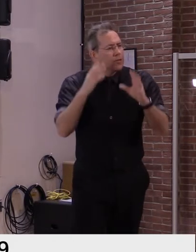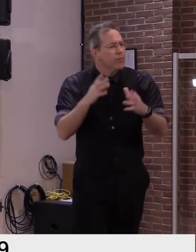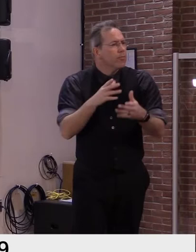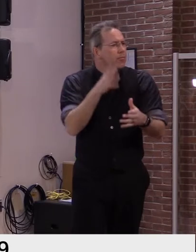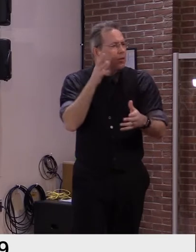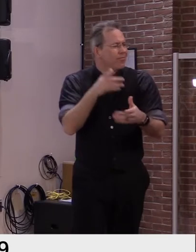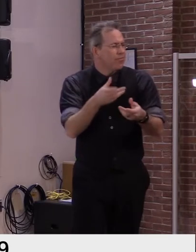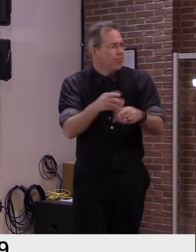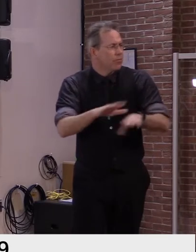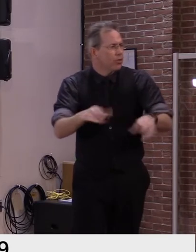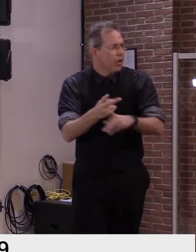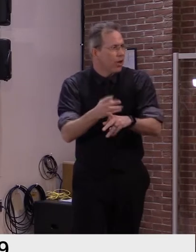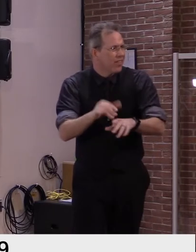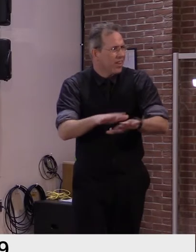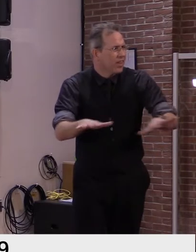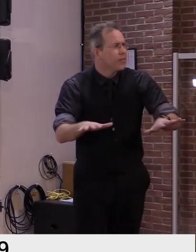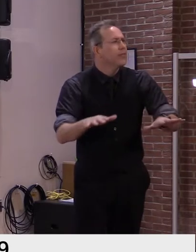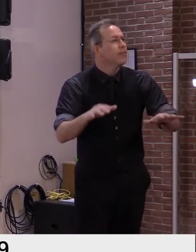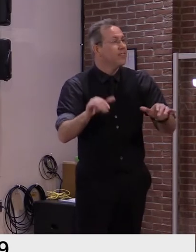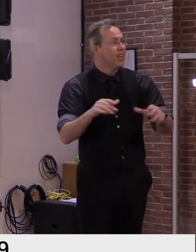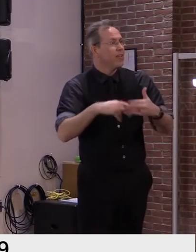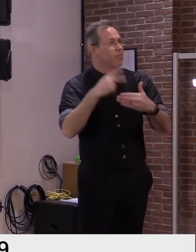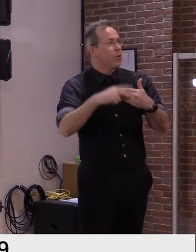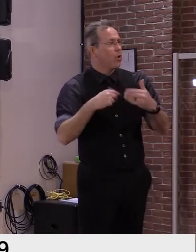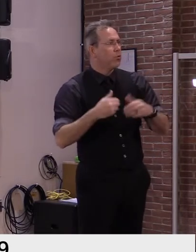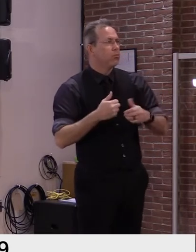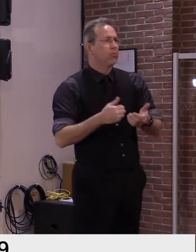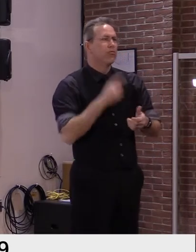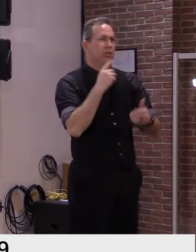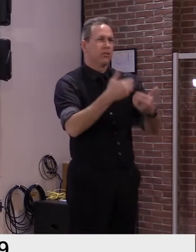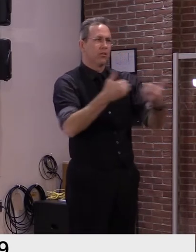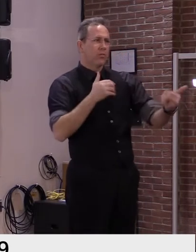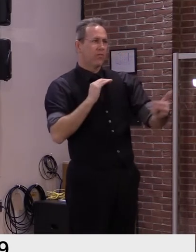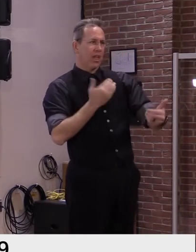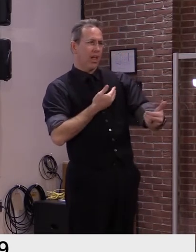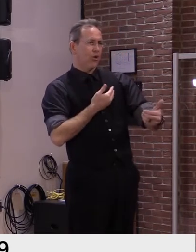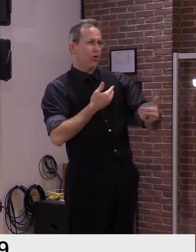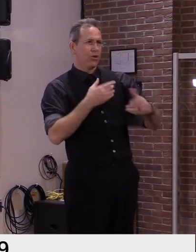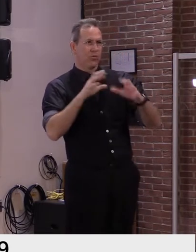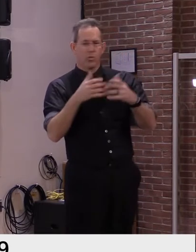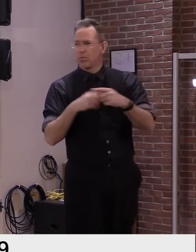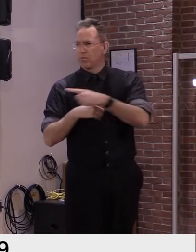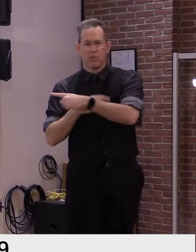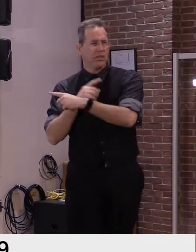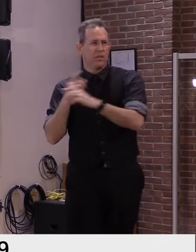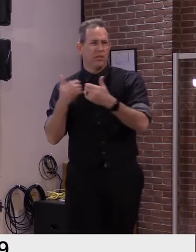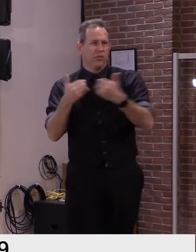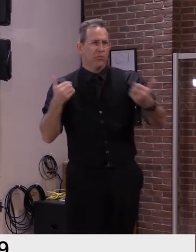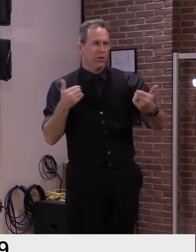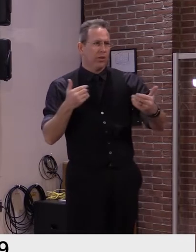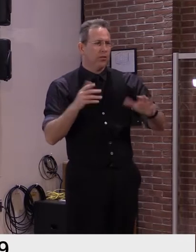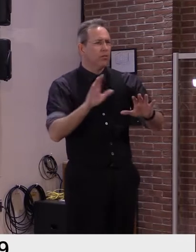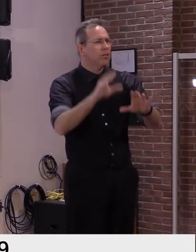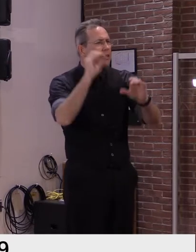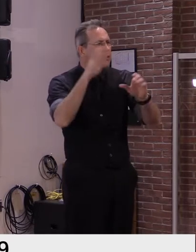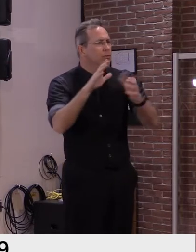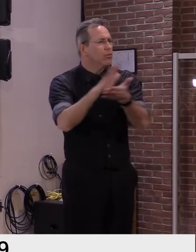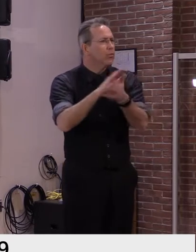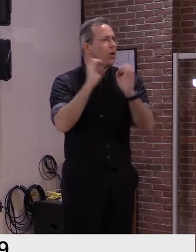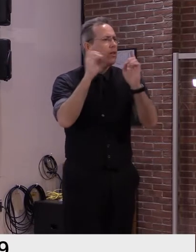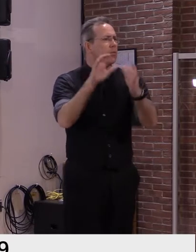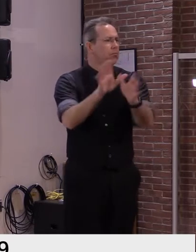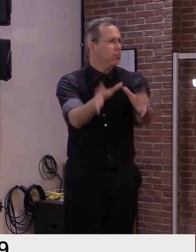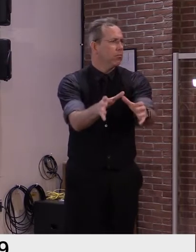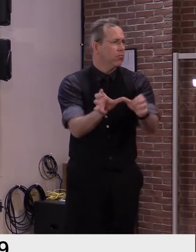separate from our primary vaccination program, which is age grouping. It will look different and operate